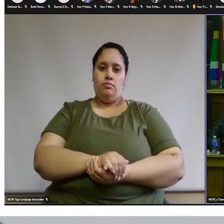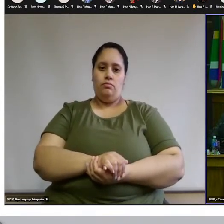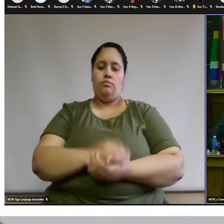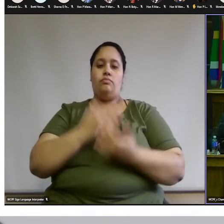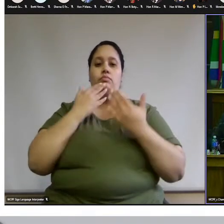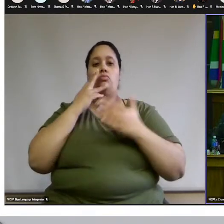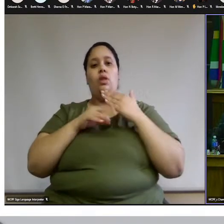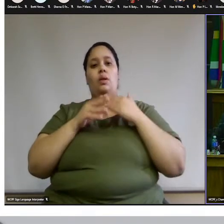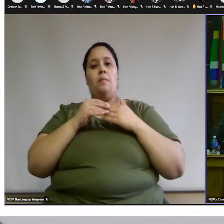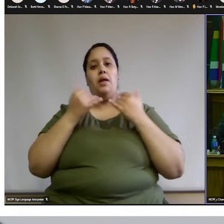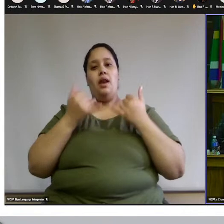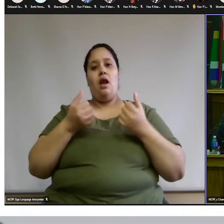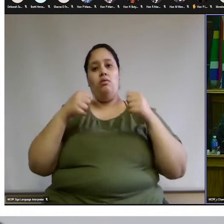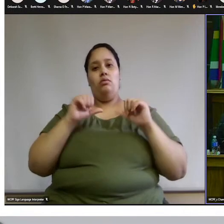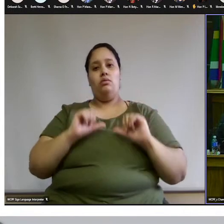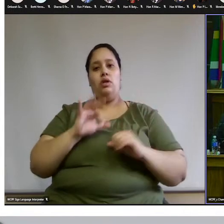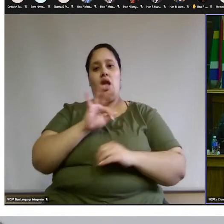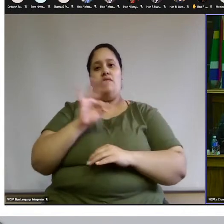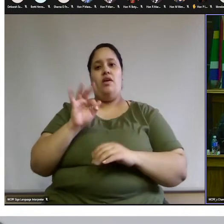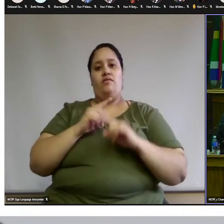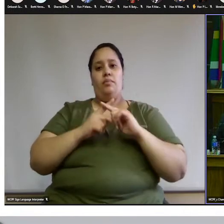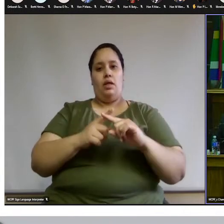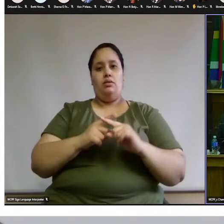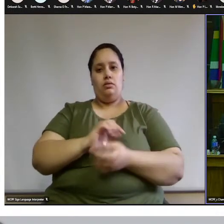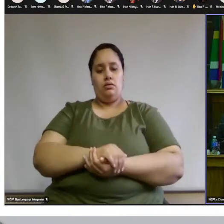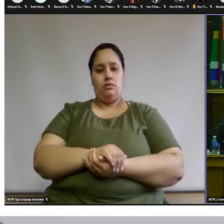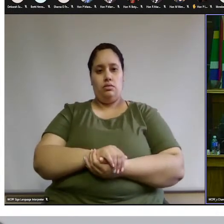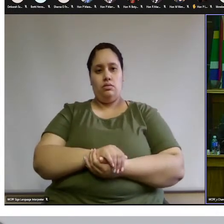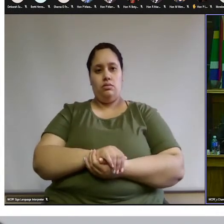Member. I now recognise the Freedom Front Plus.